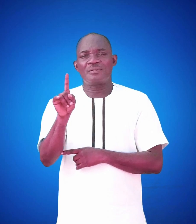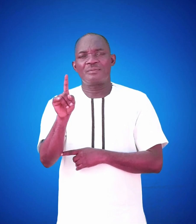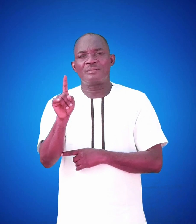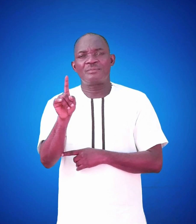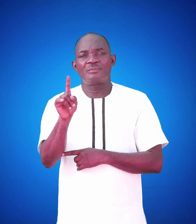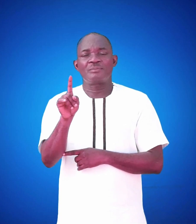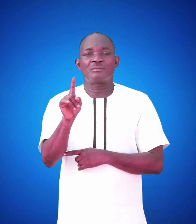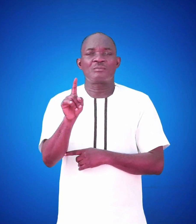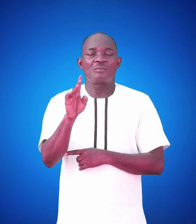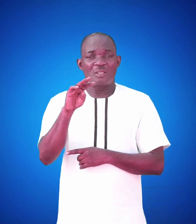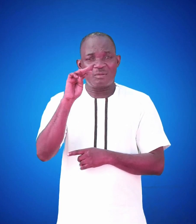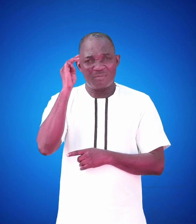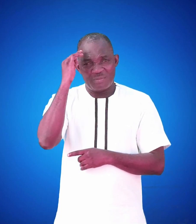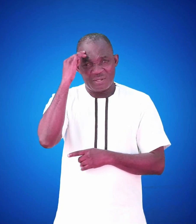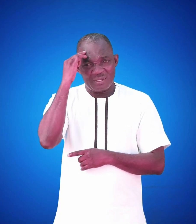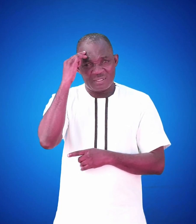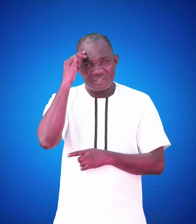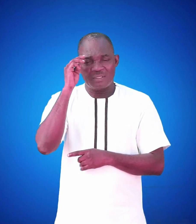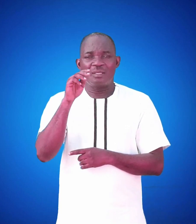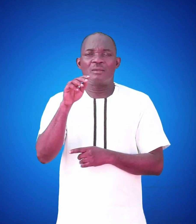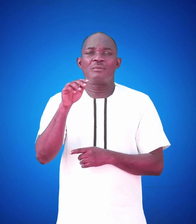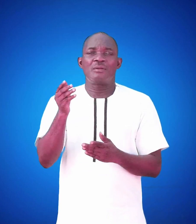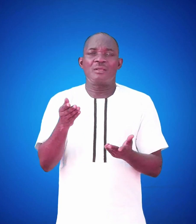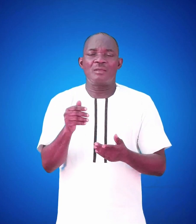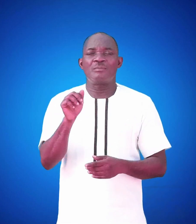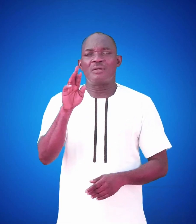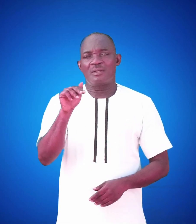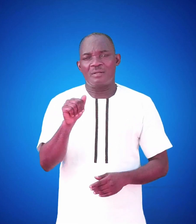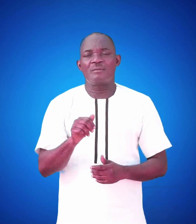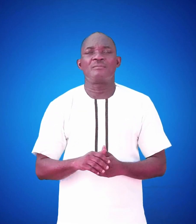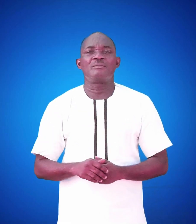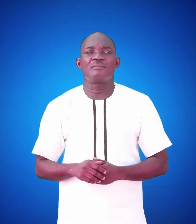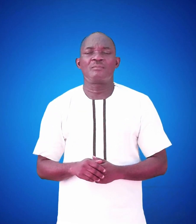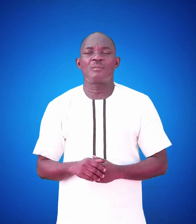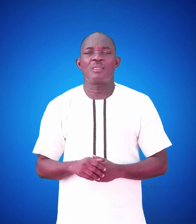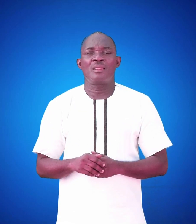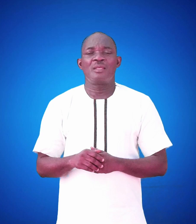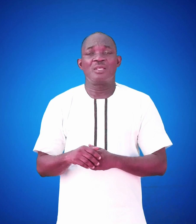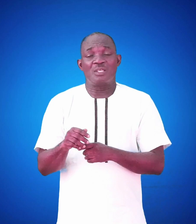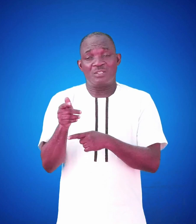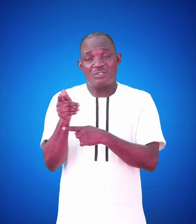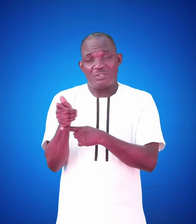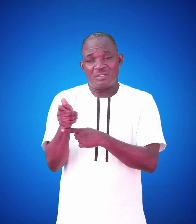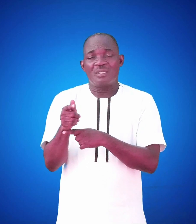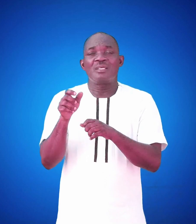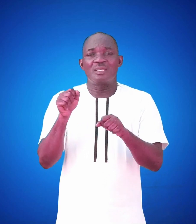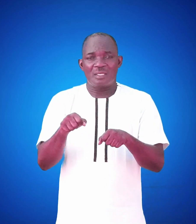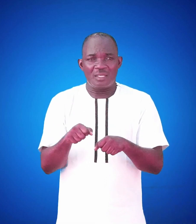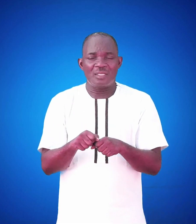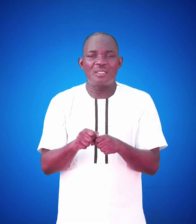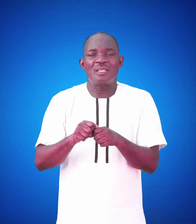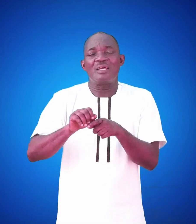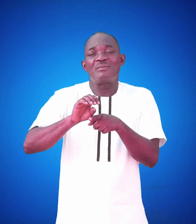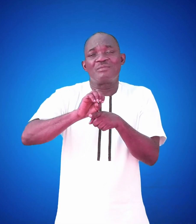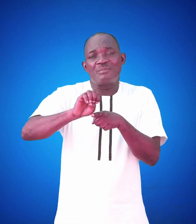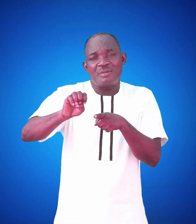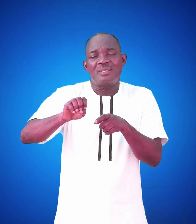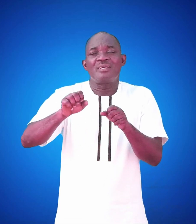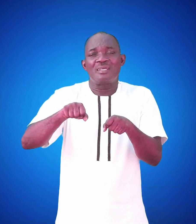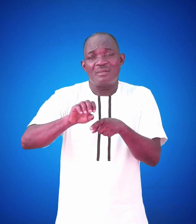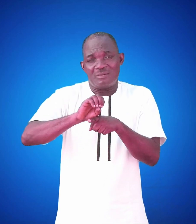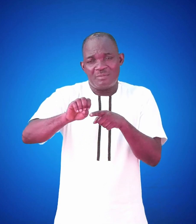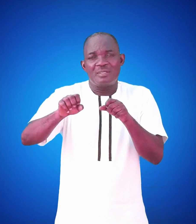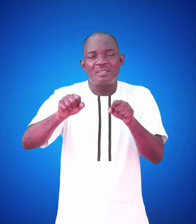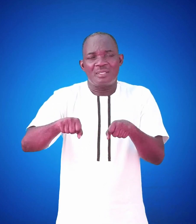471 Ministries, Accra. G. By emailing